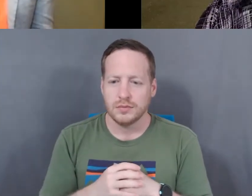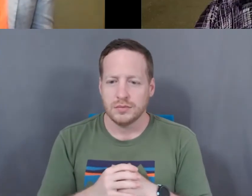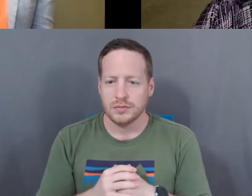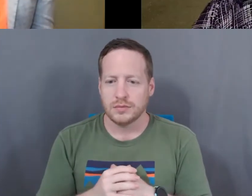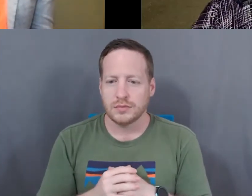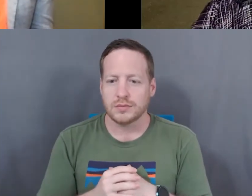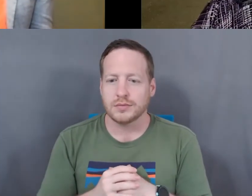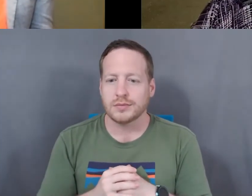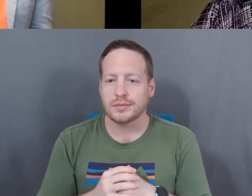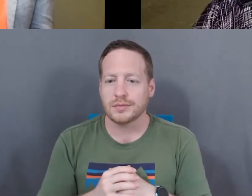I